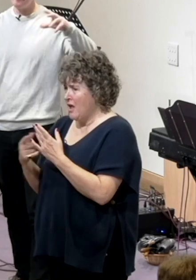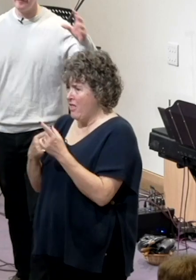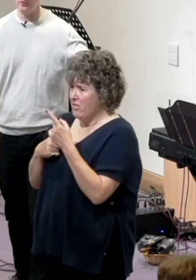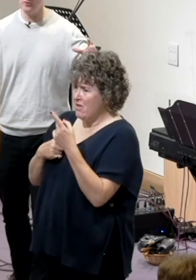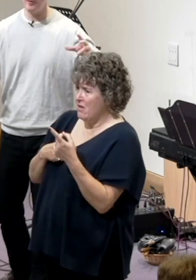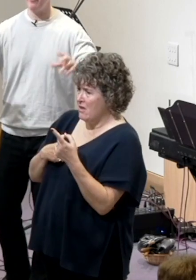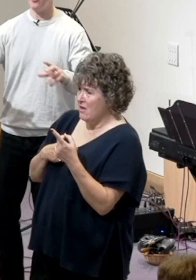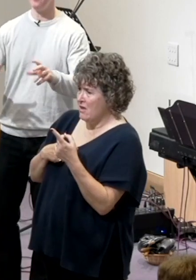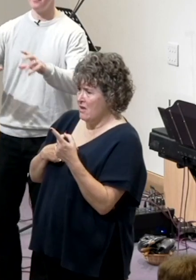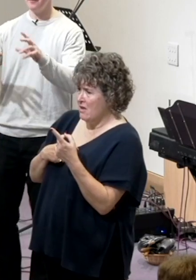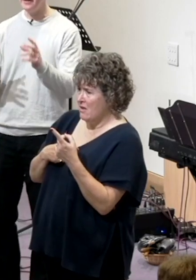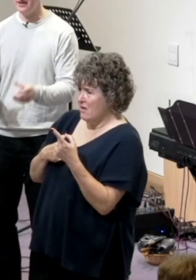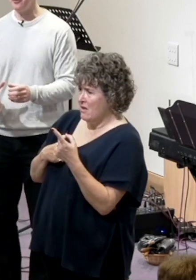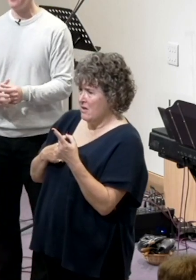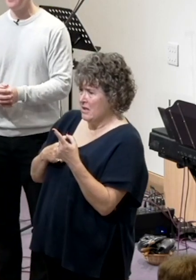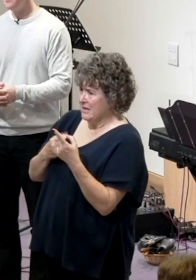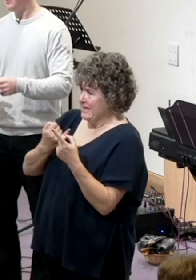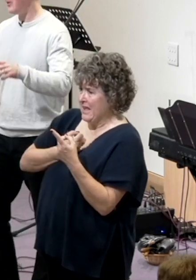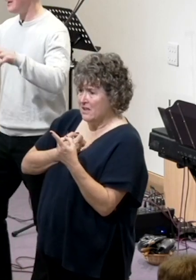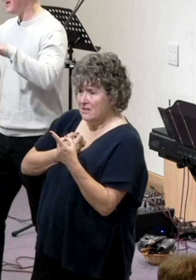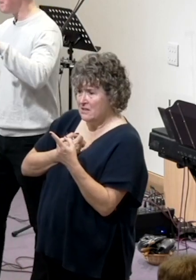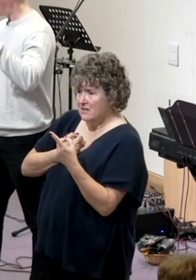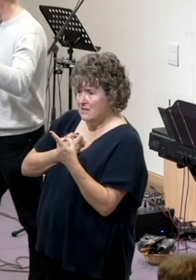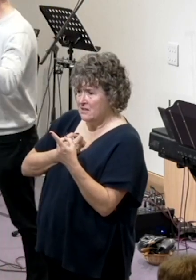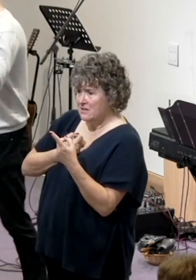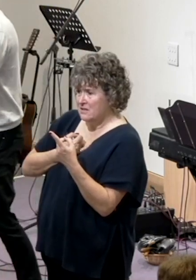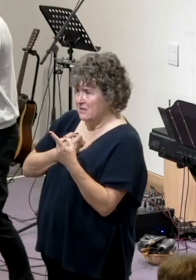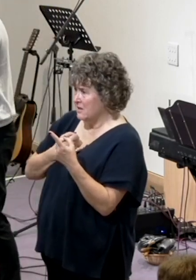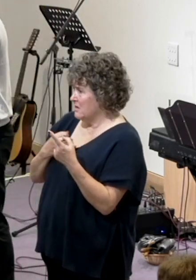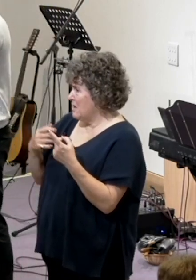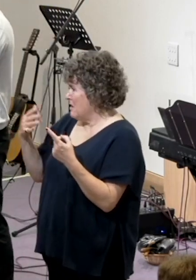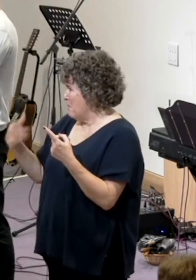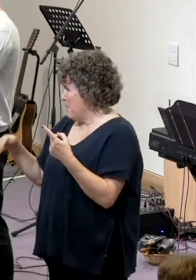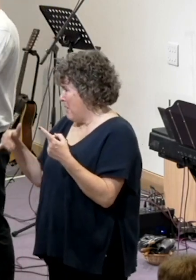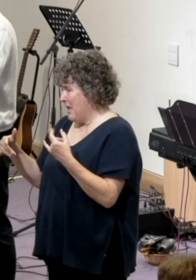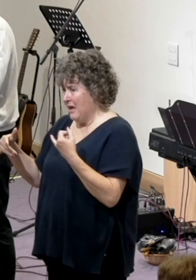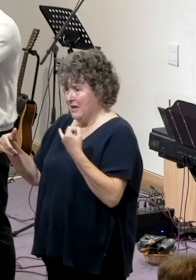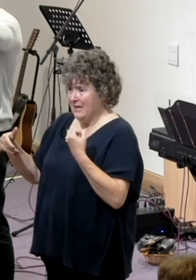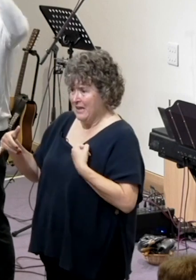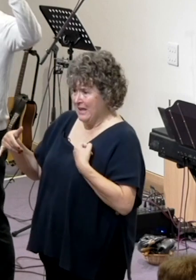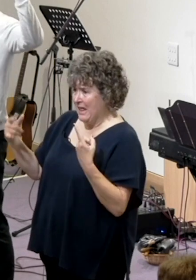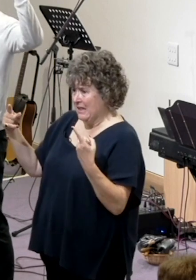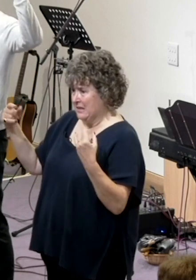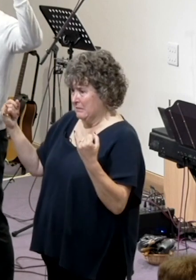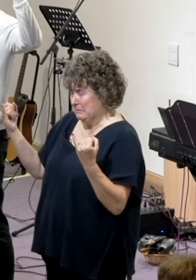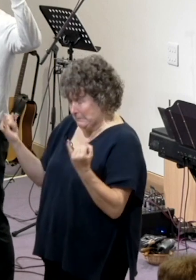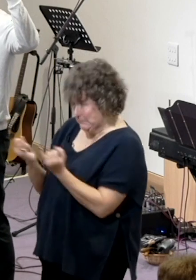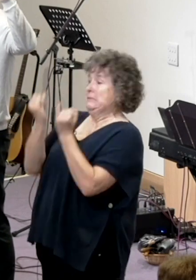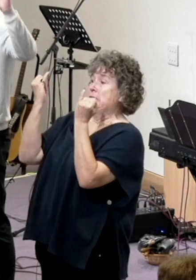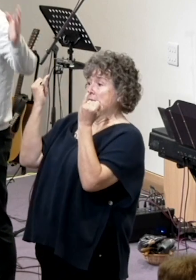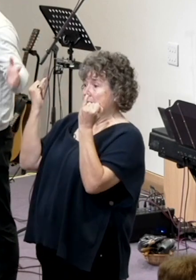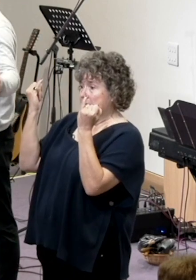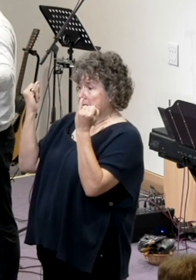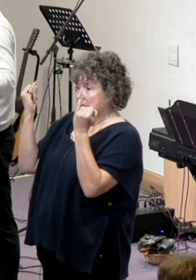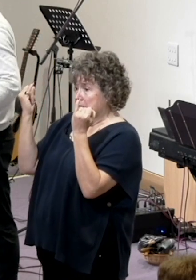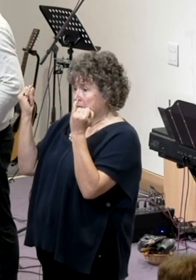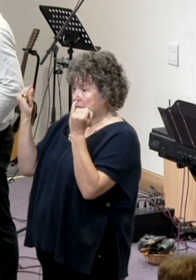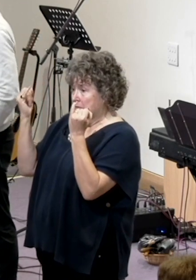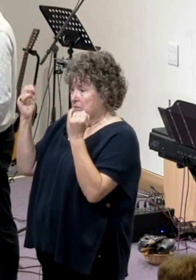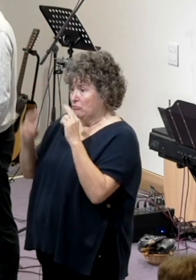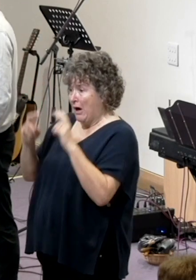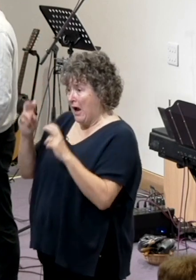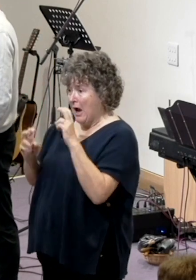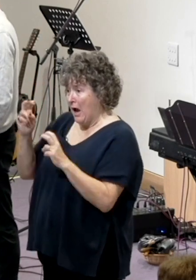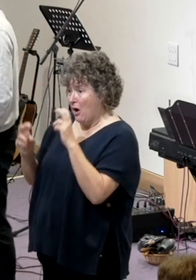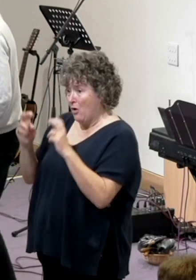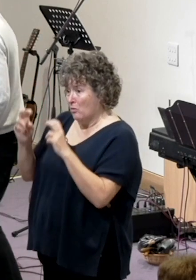was filled with lots of guilt. And when that pain and that guilt came together, it would go whoosh, and it would turn into a blazing